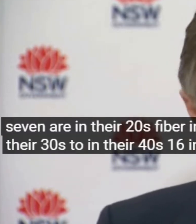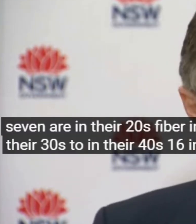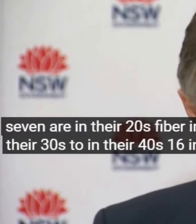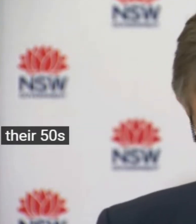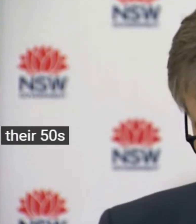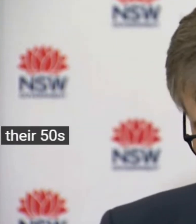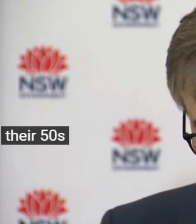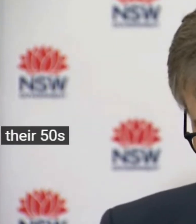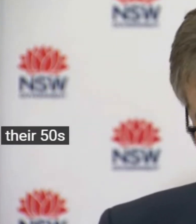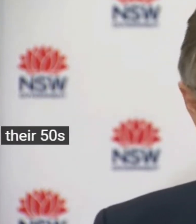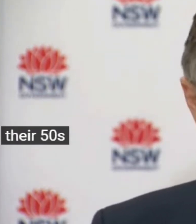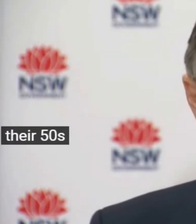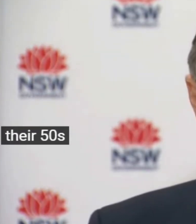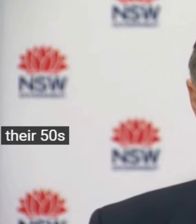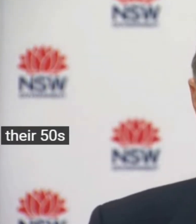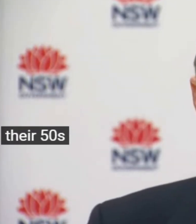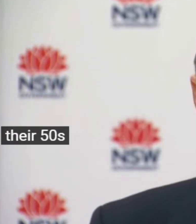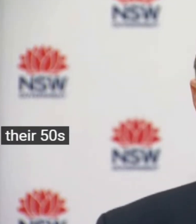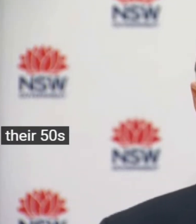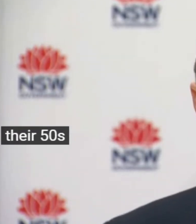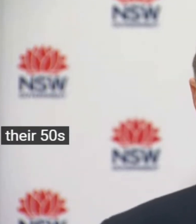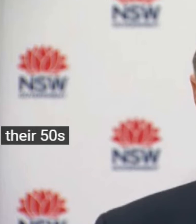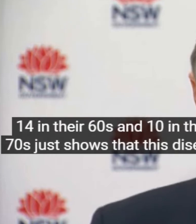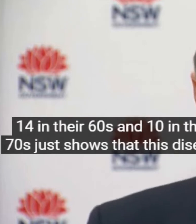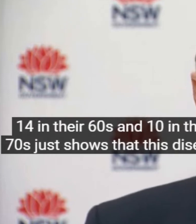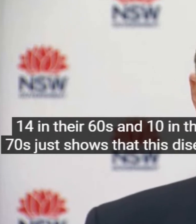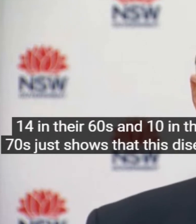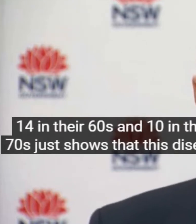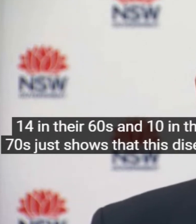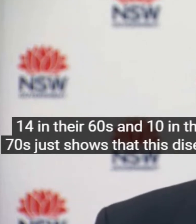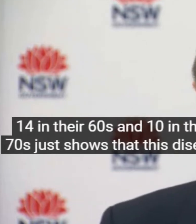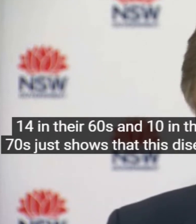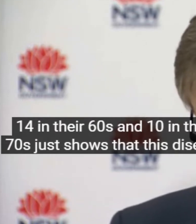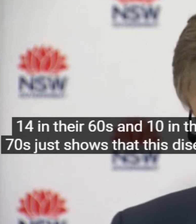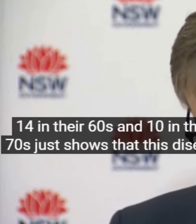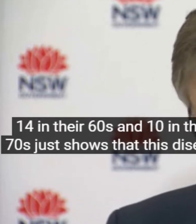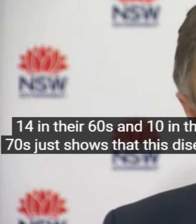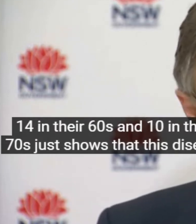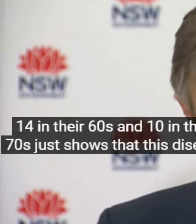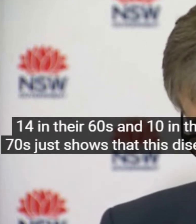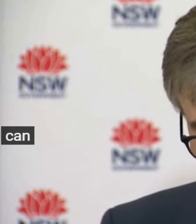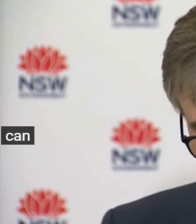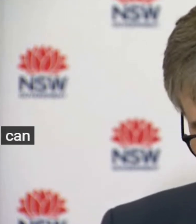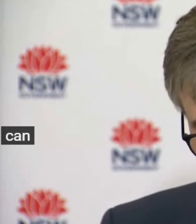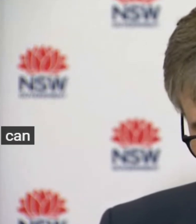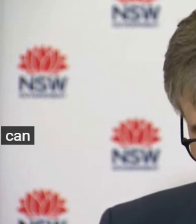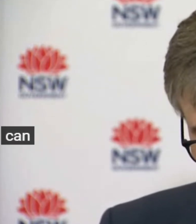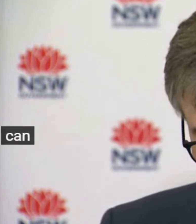in their 60s and 10 in their 70s. Just shows that this disease can be very serious in younger people as well as older